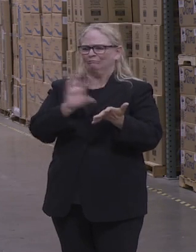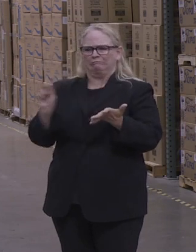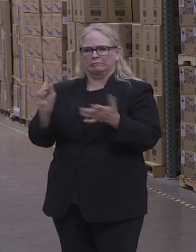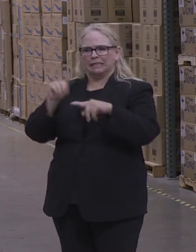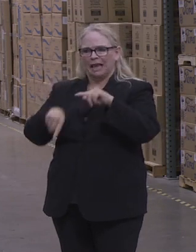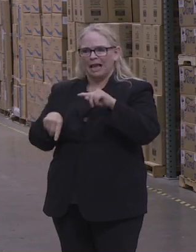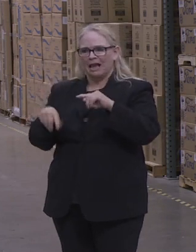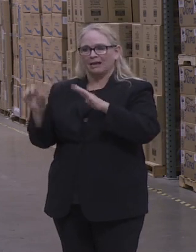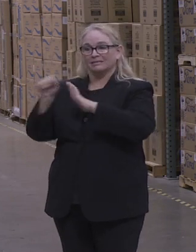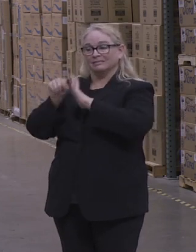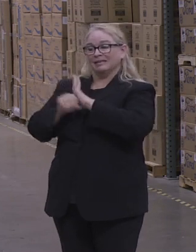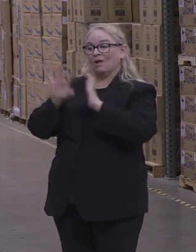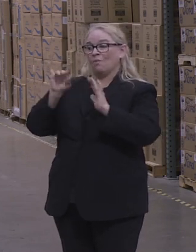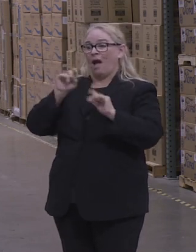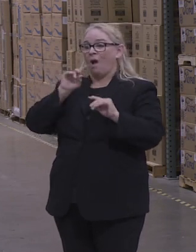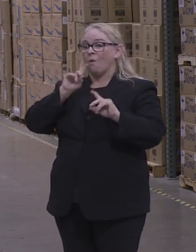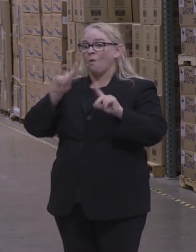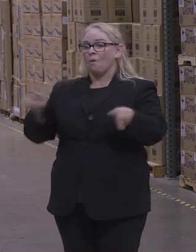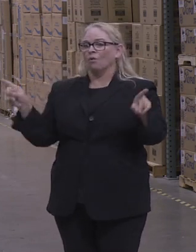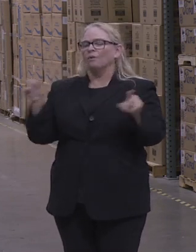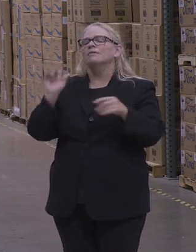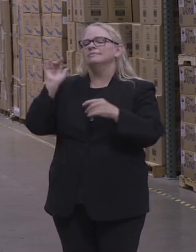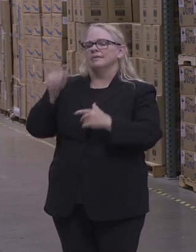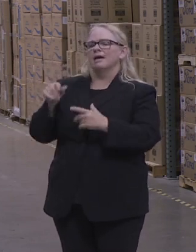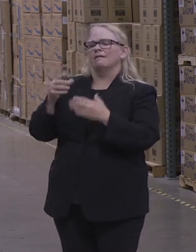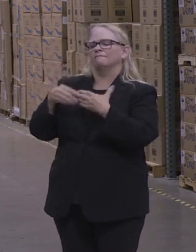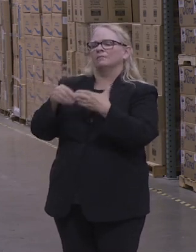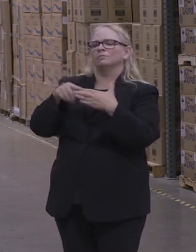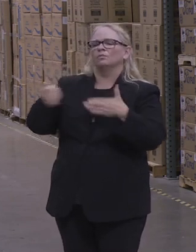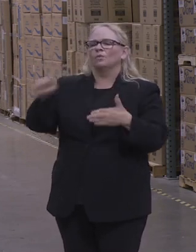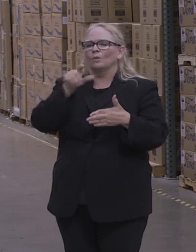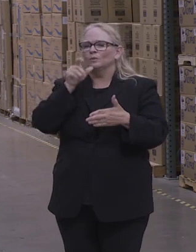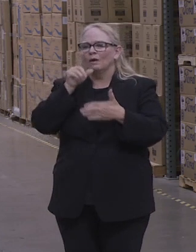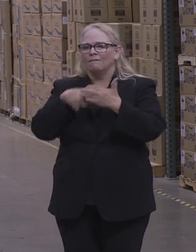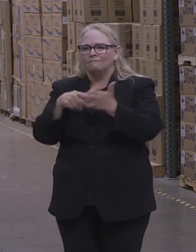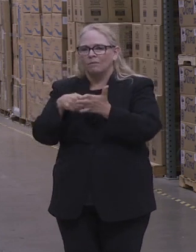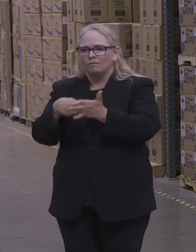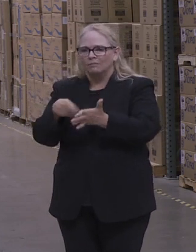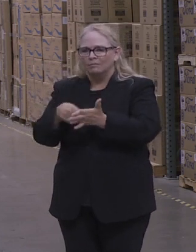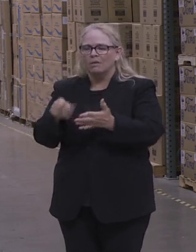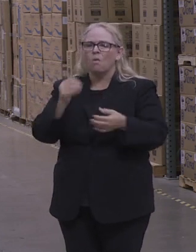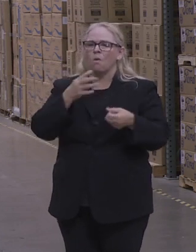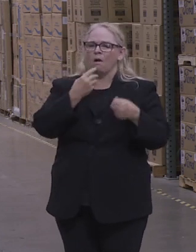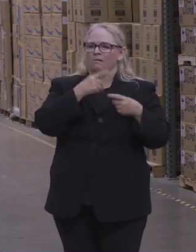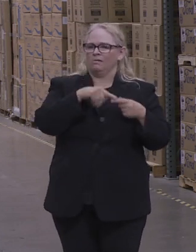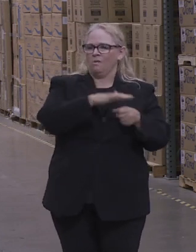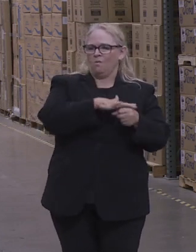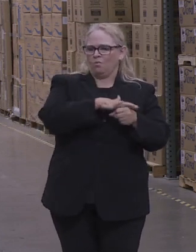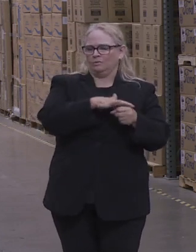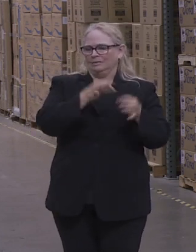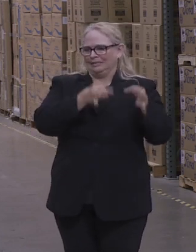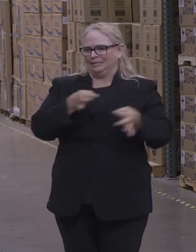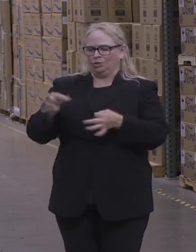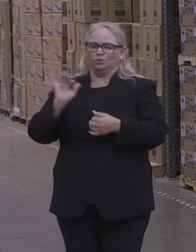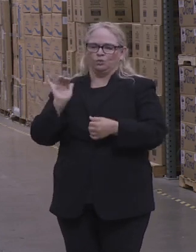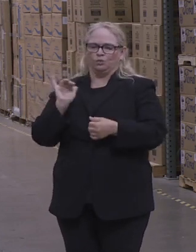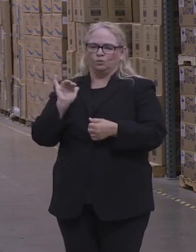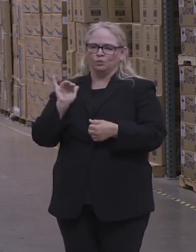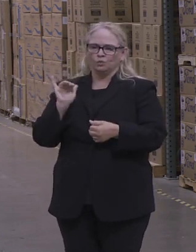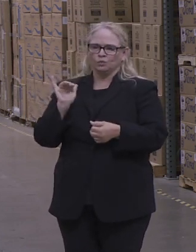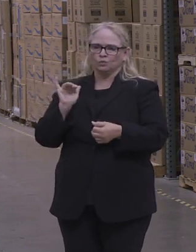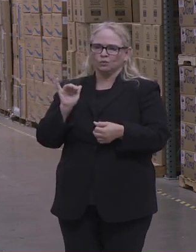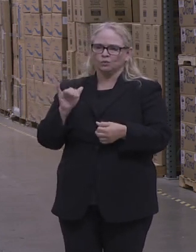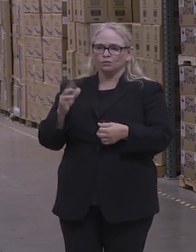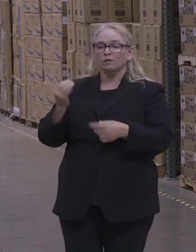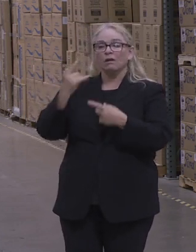order that gives more latitude and clarity to local efforts in that space. But we're also looking at issues from workers'